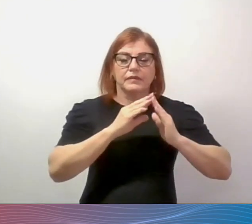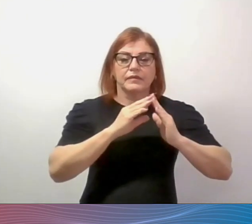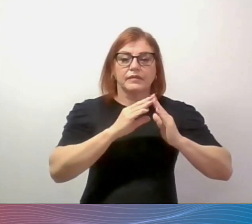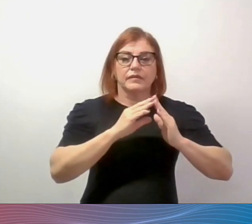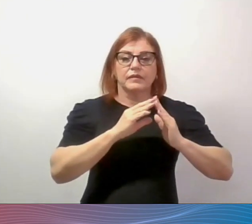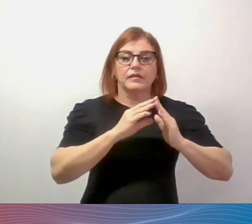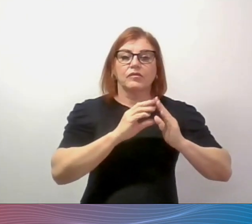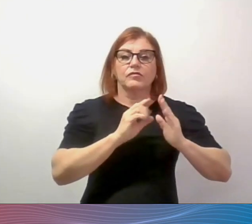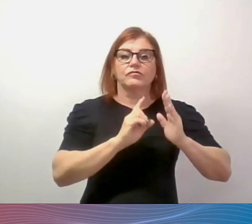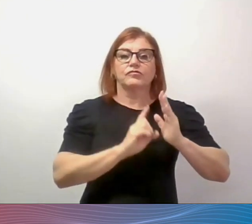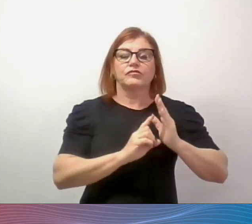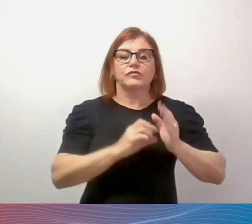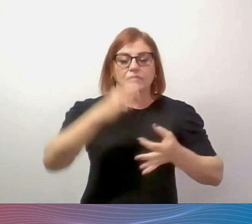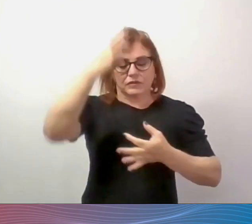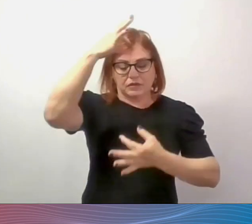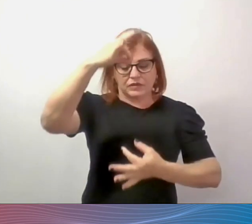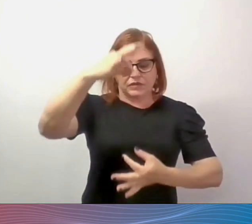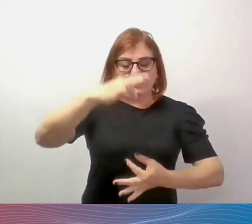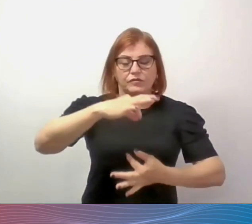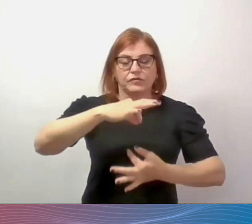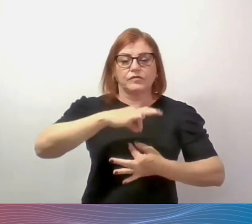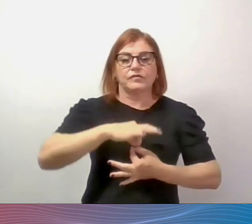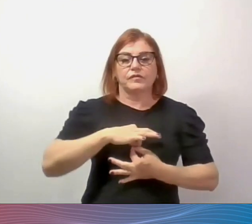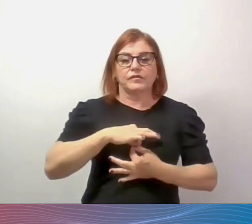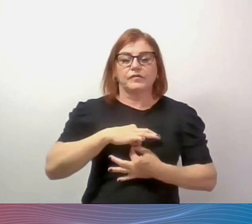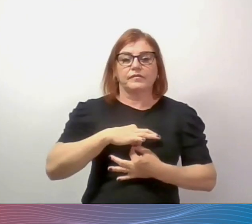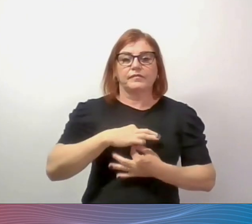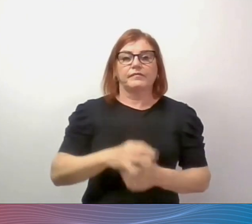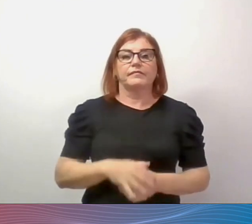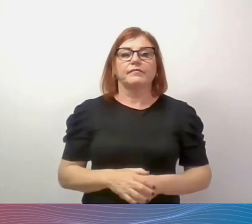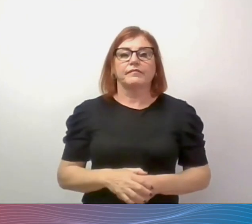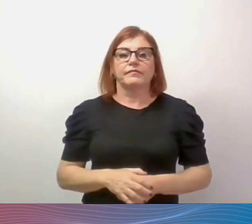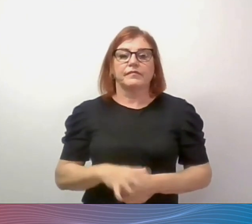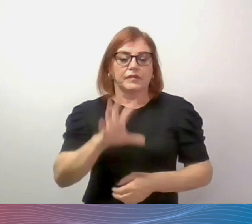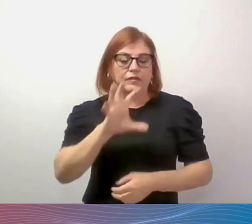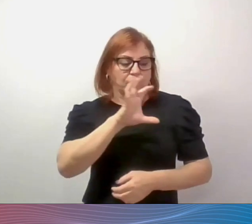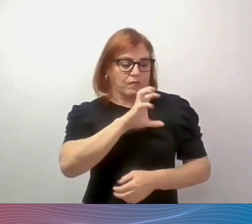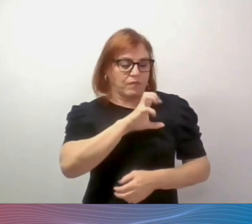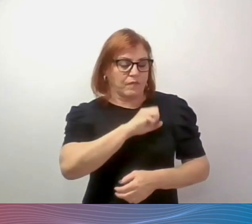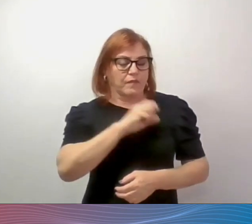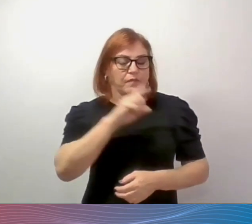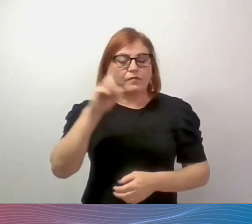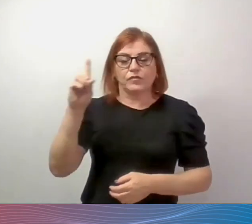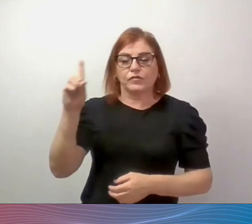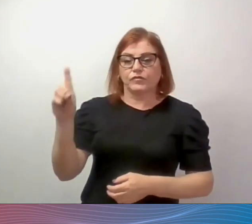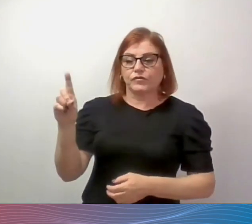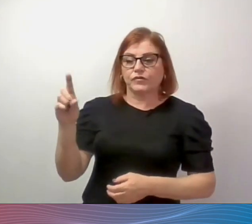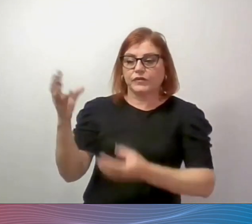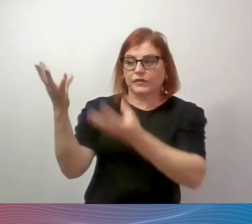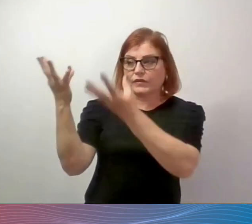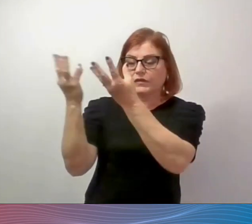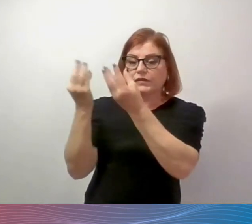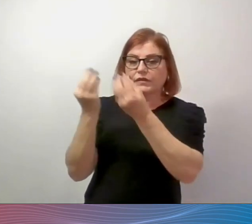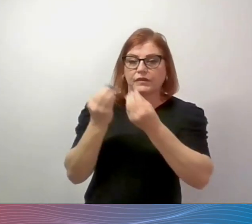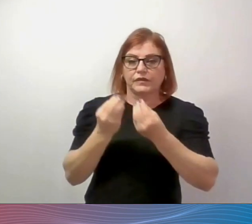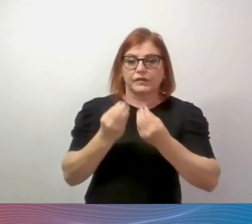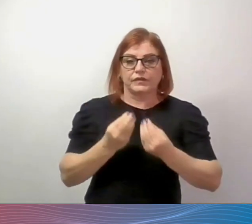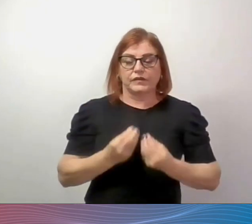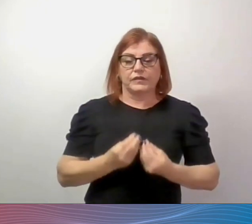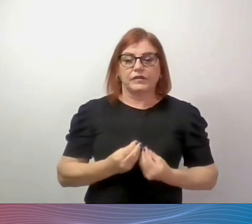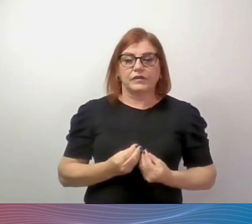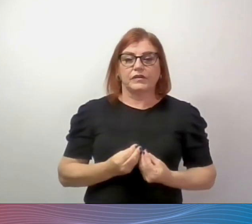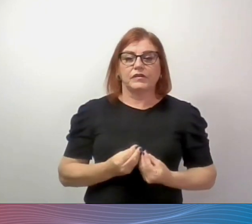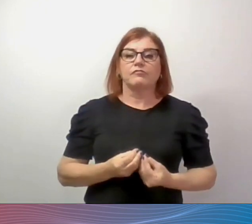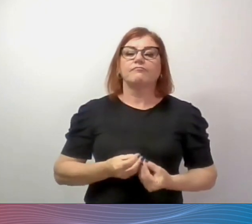place of God in the Spirit. O amor de Deus como doação, irmãos, é objetivo.